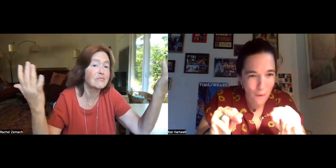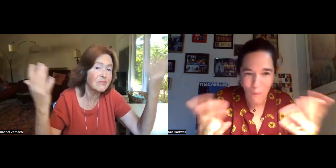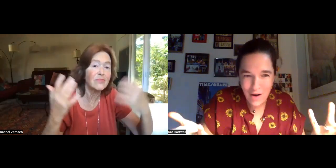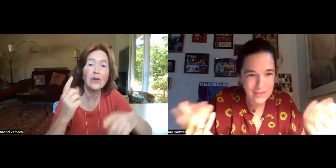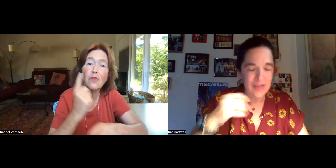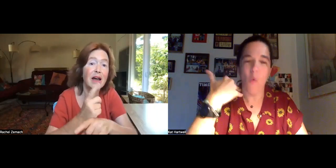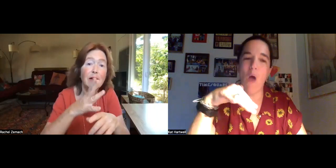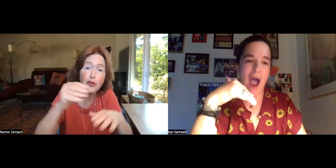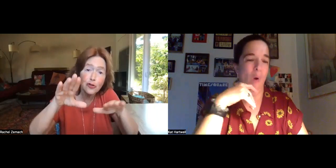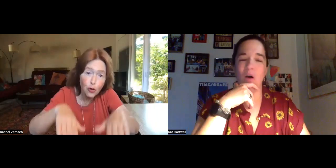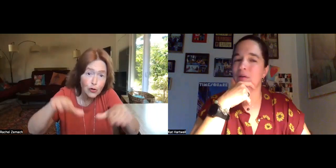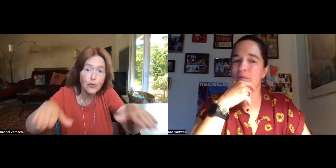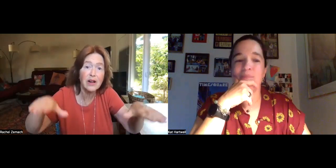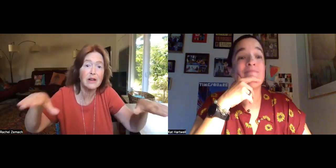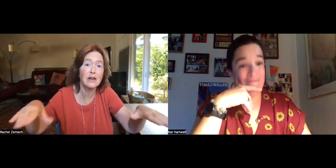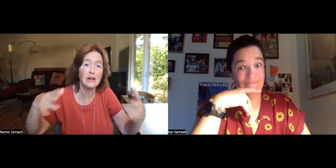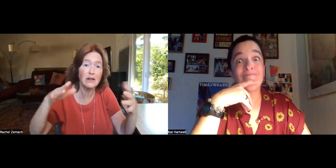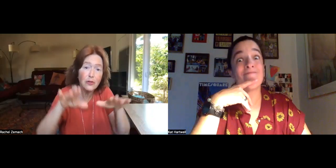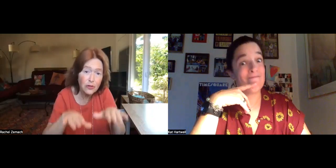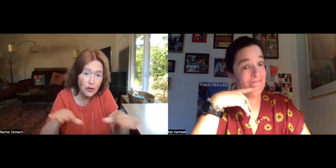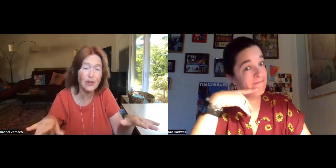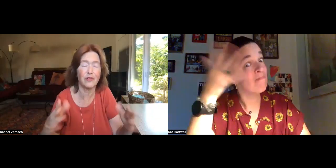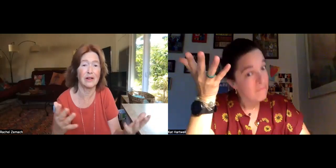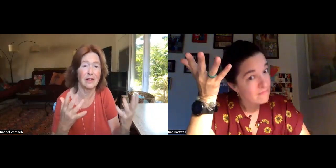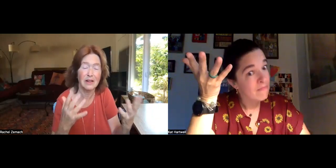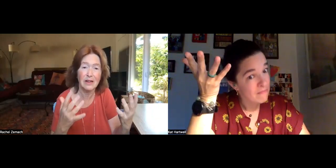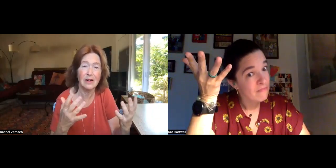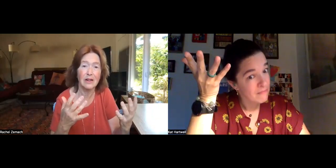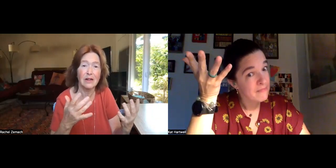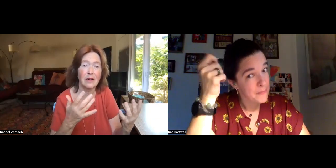No. and Wow. children,